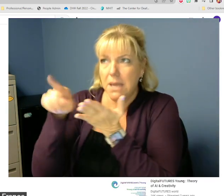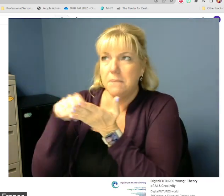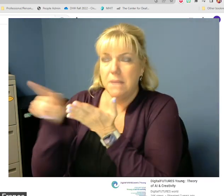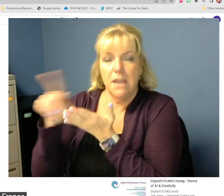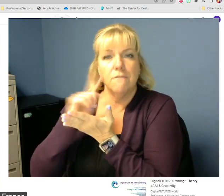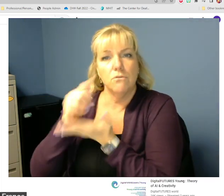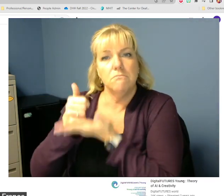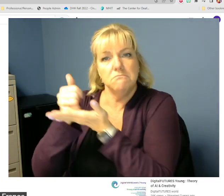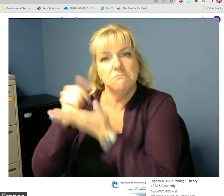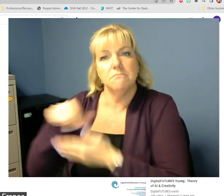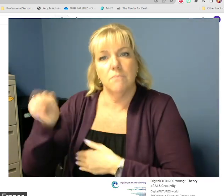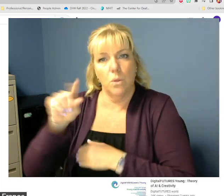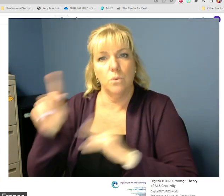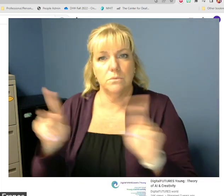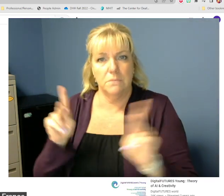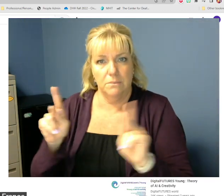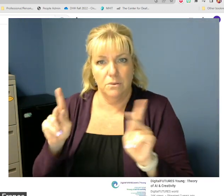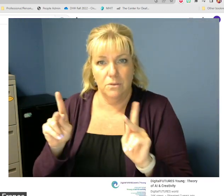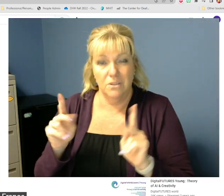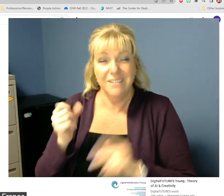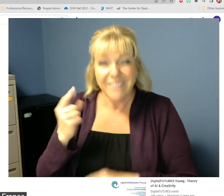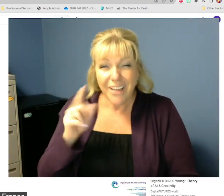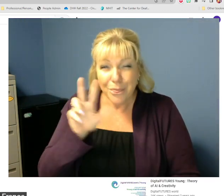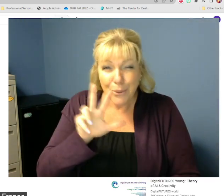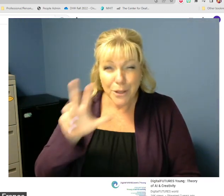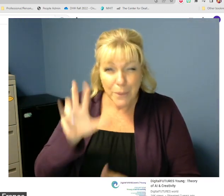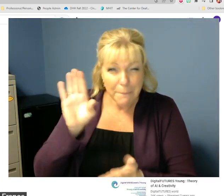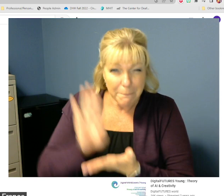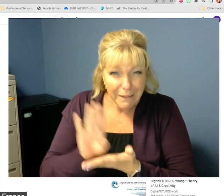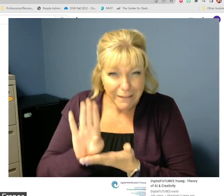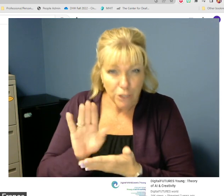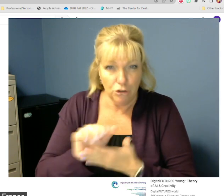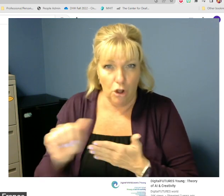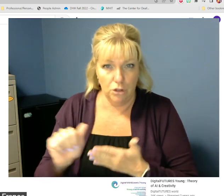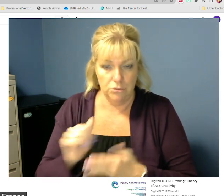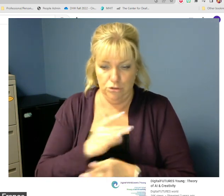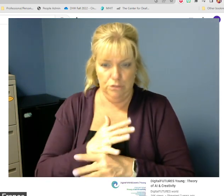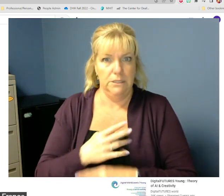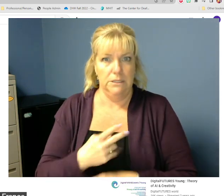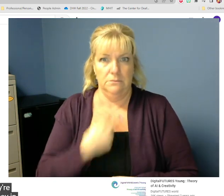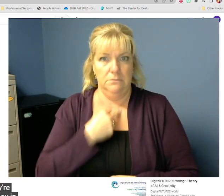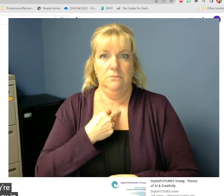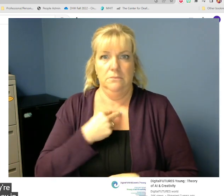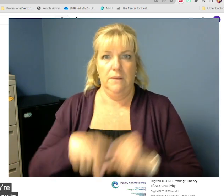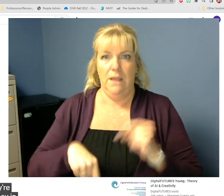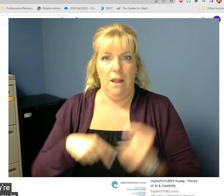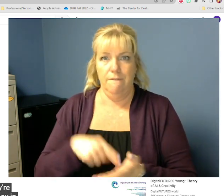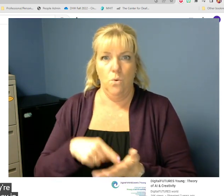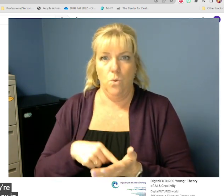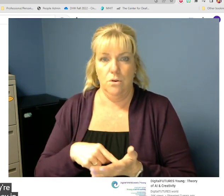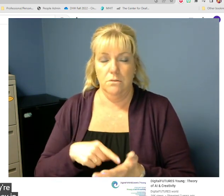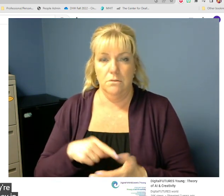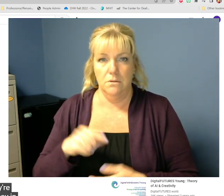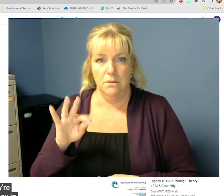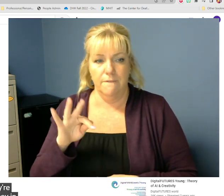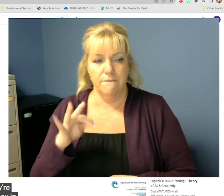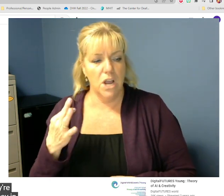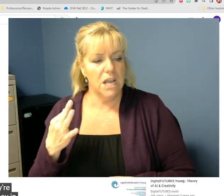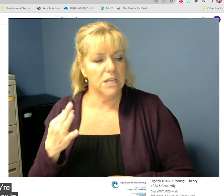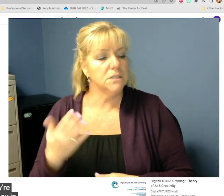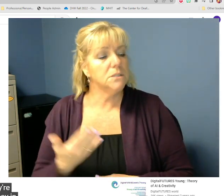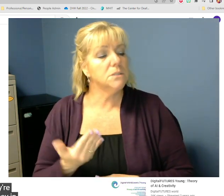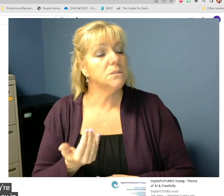pay $33 billion. They can't pay that, and they are paying it. And France is starting to say maybe they're going to go to